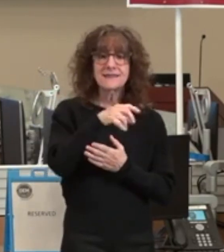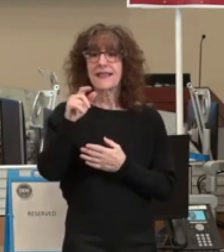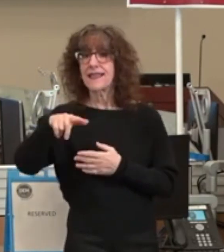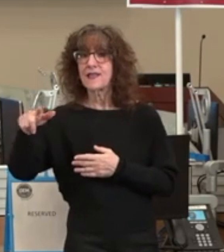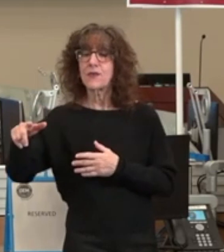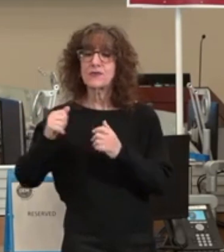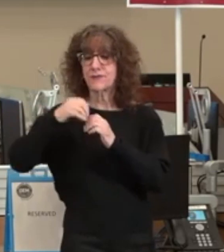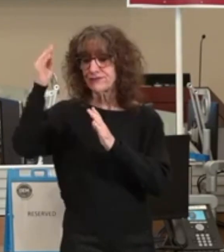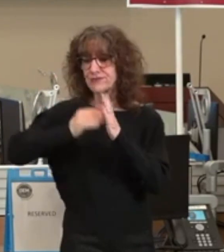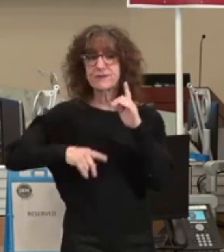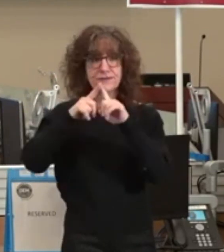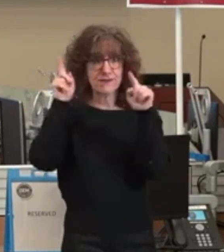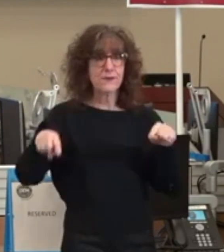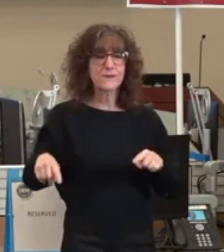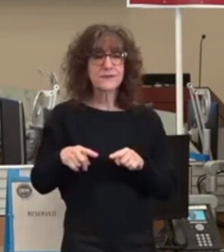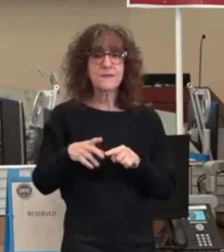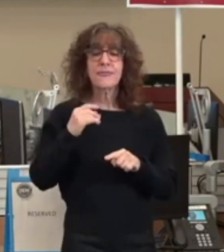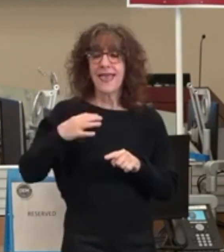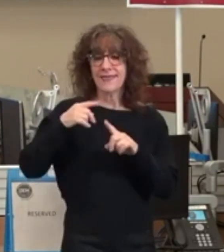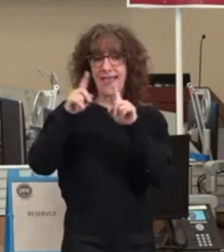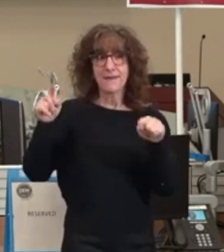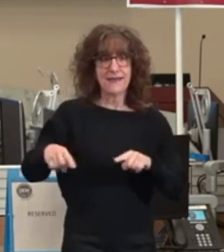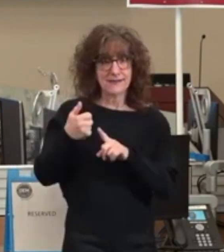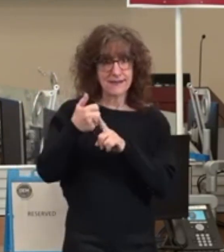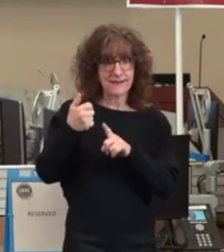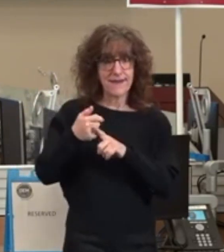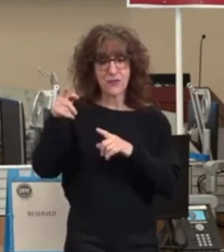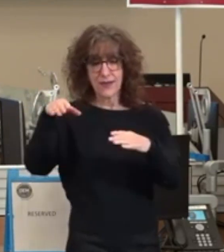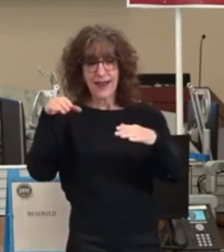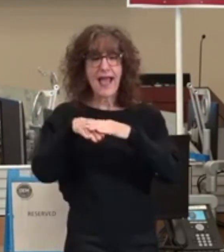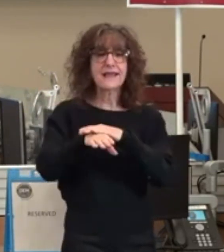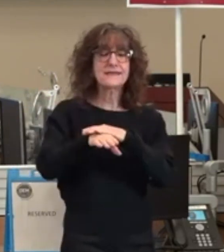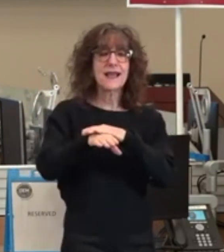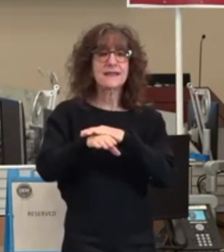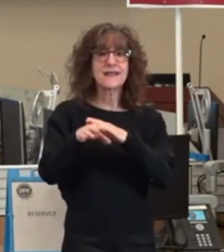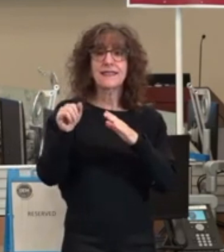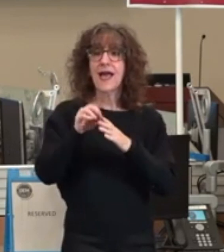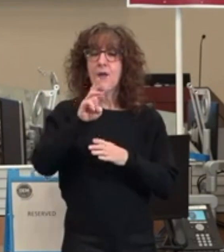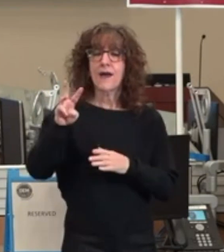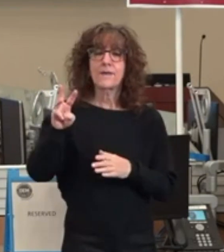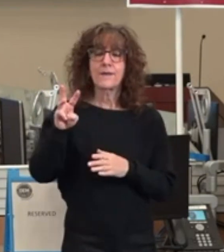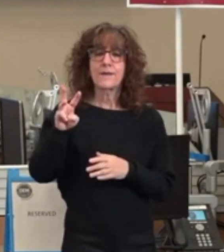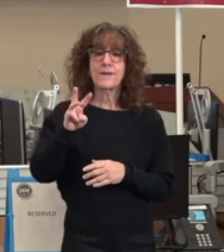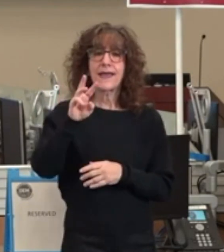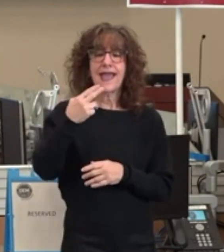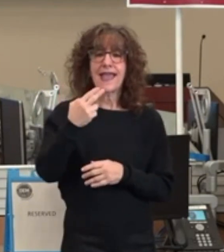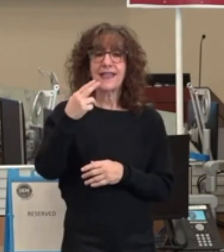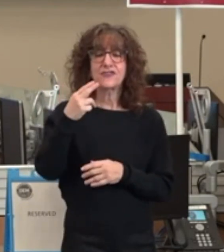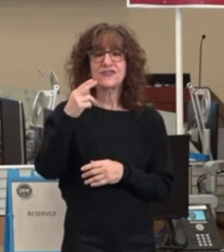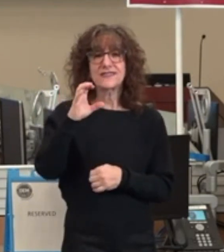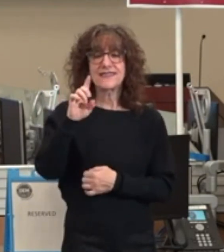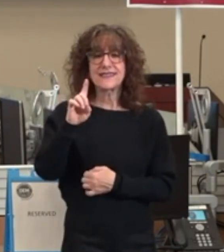with completing applications, and the application portal. You can access this website at